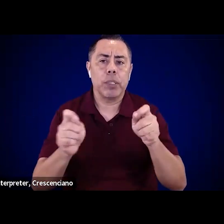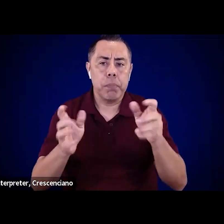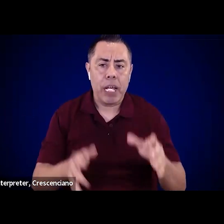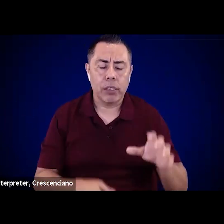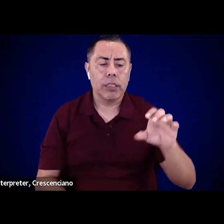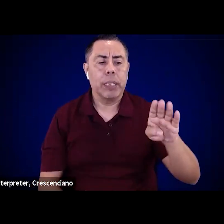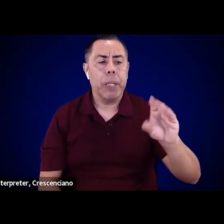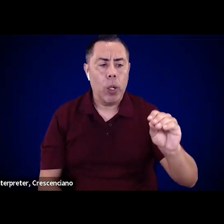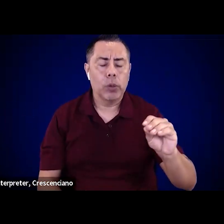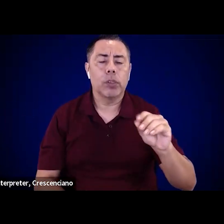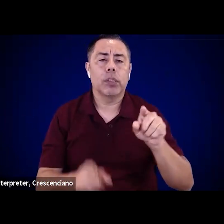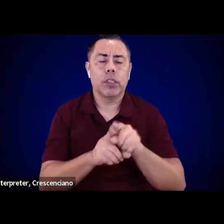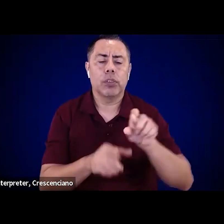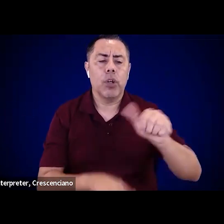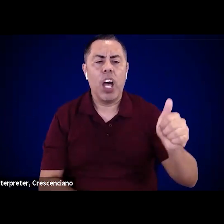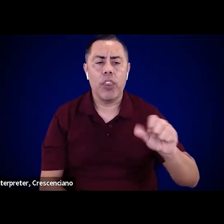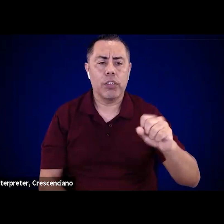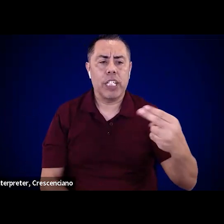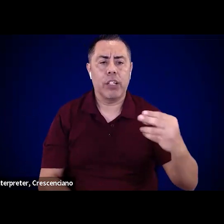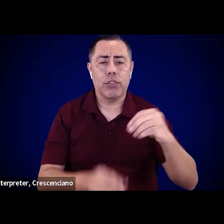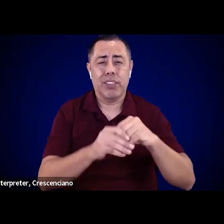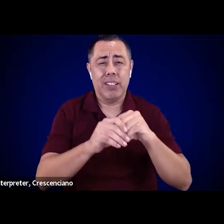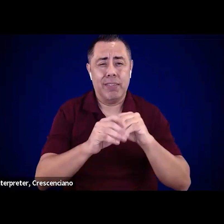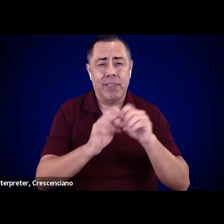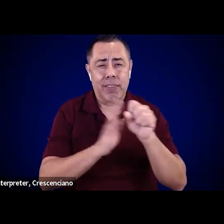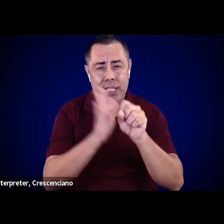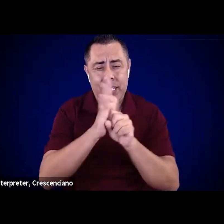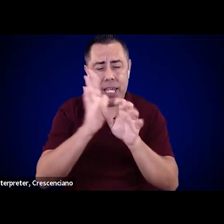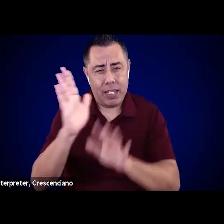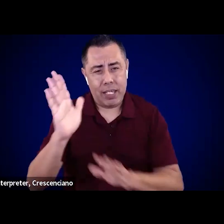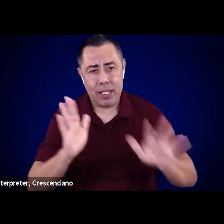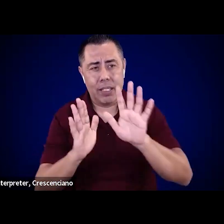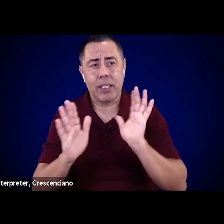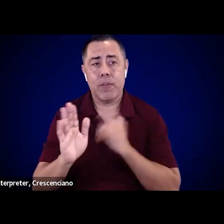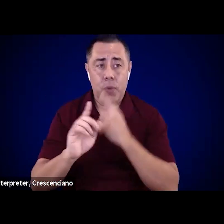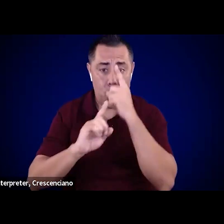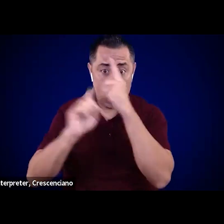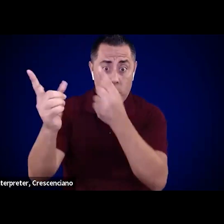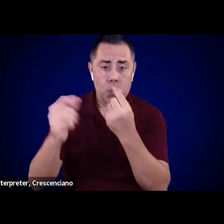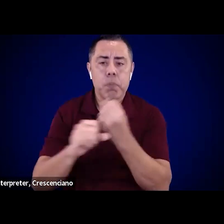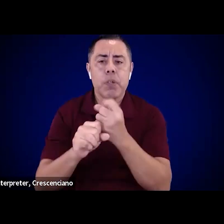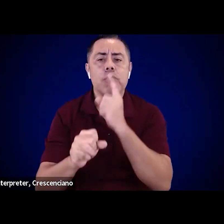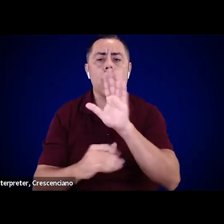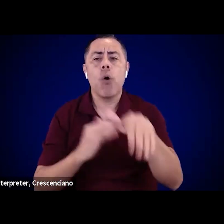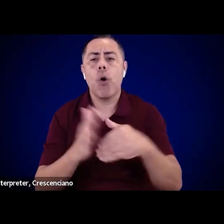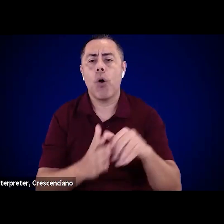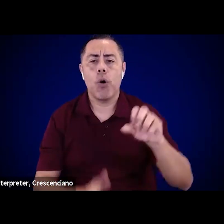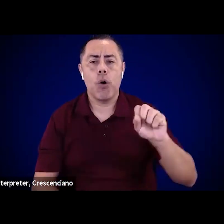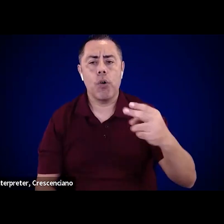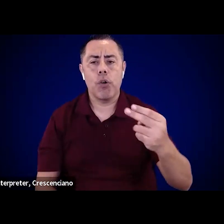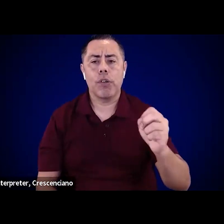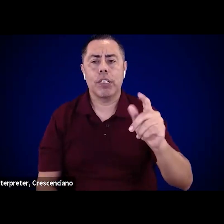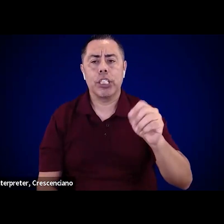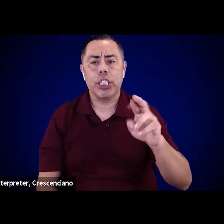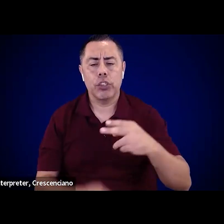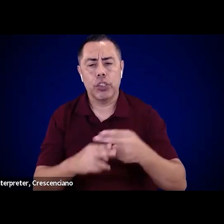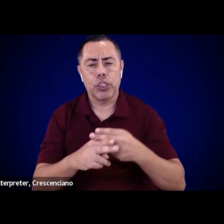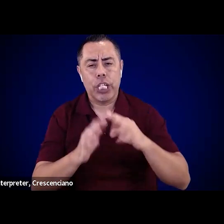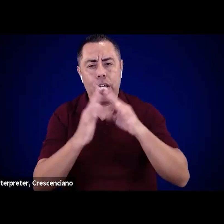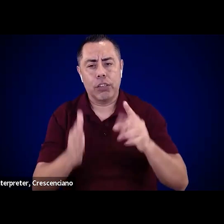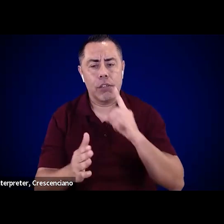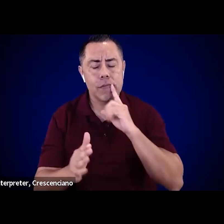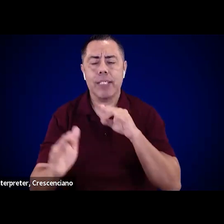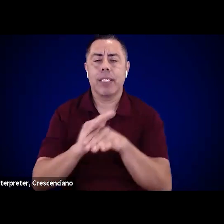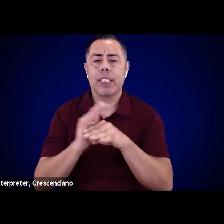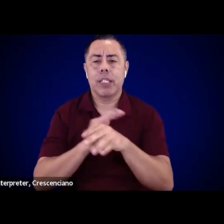to ensure shelters are physically and programmatically accessible for all Californians. We integrate specialized